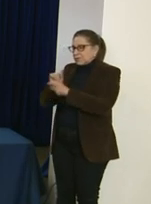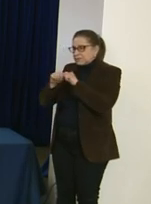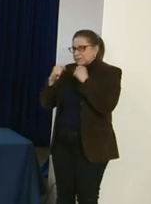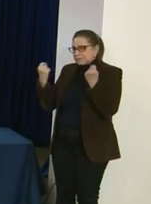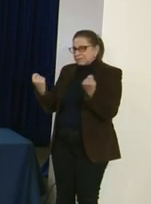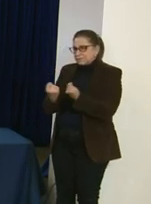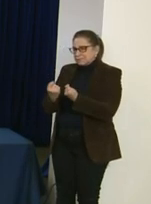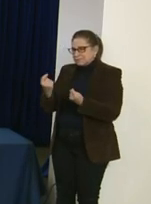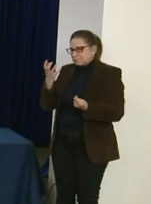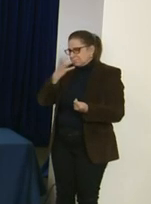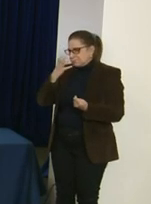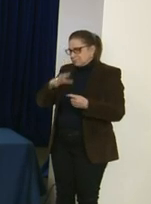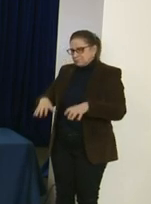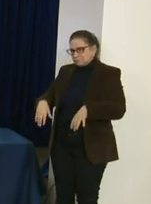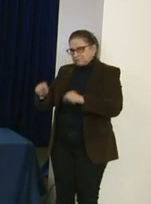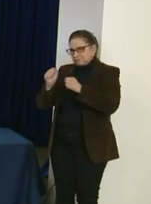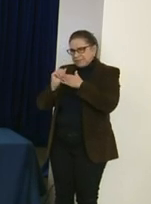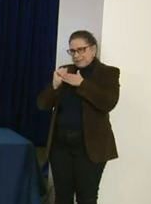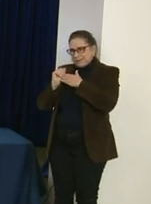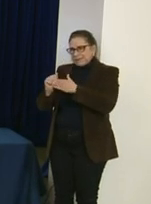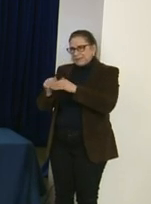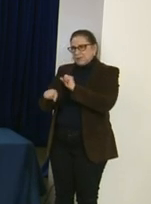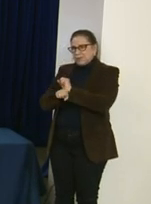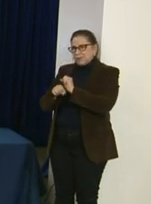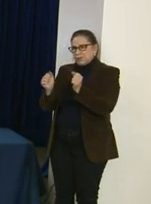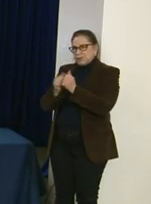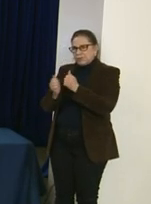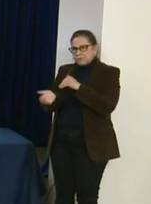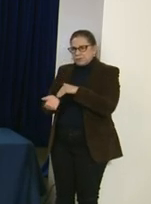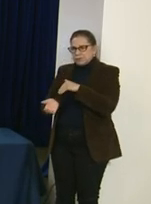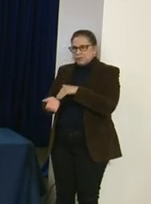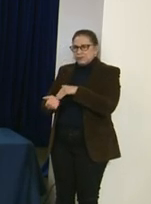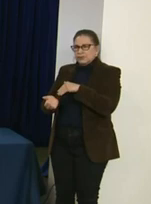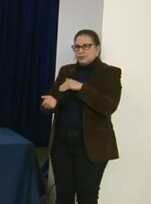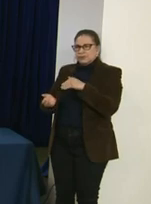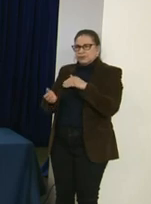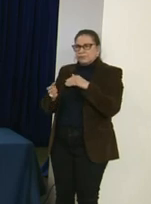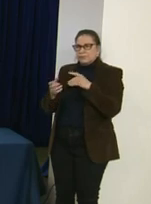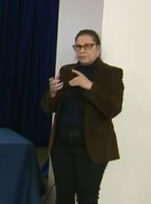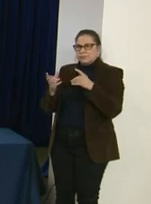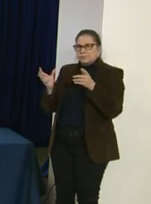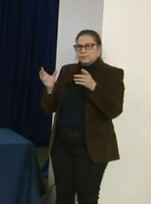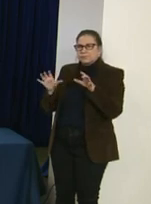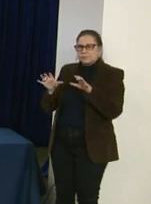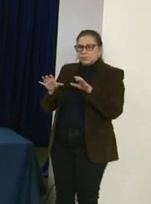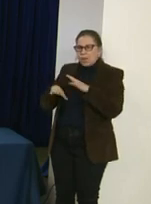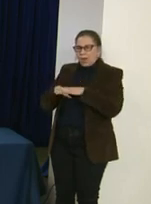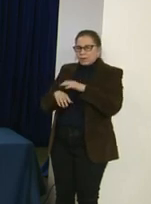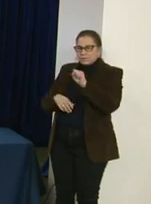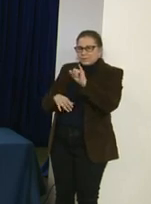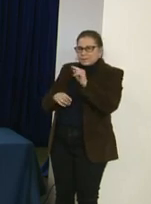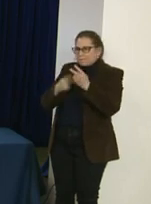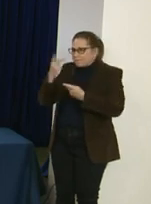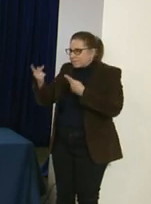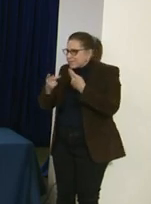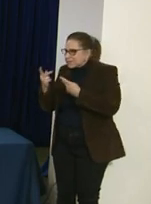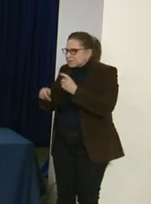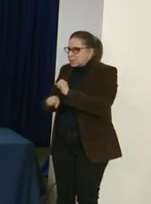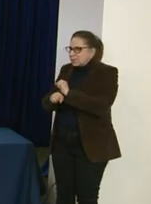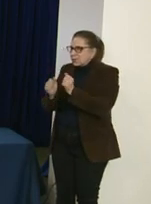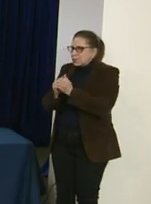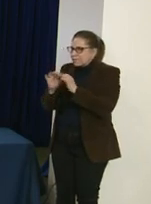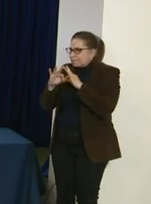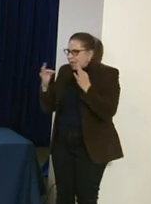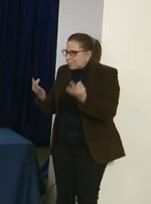lines working with our healthcare providers, doing on-site visits, working with families who have been